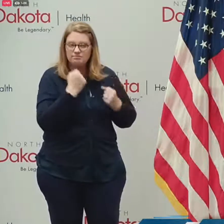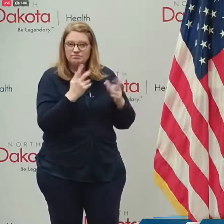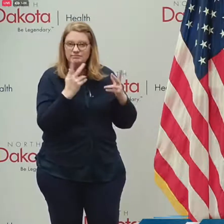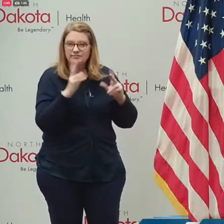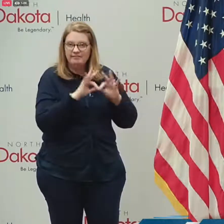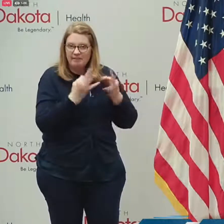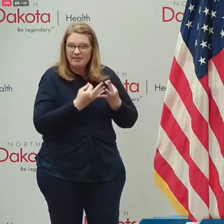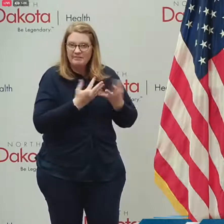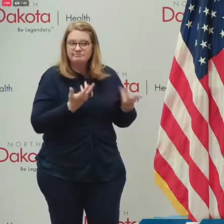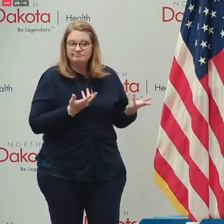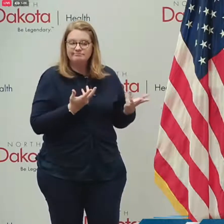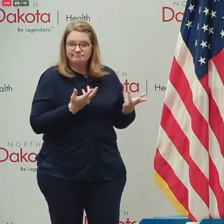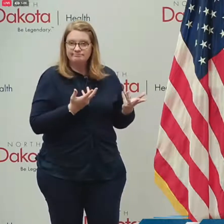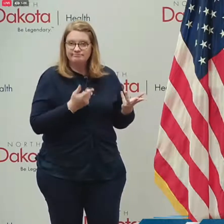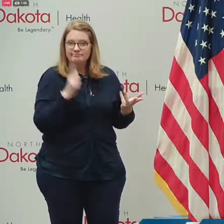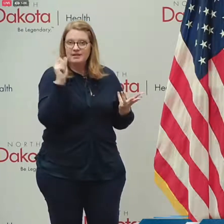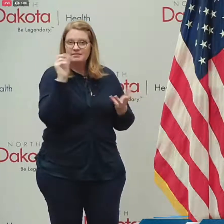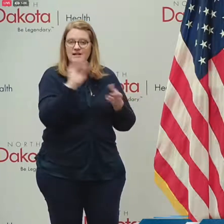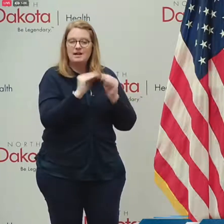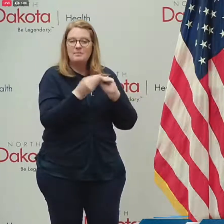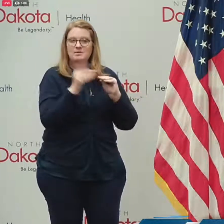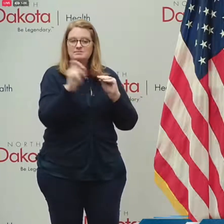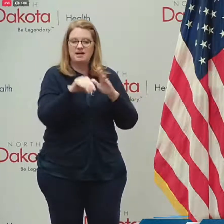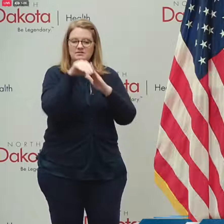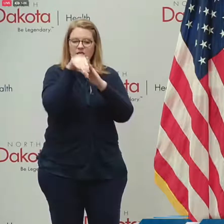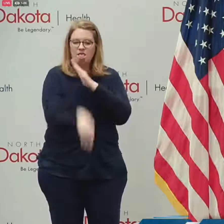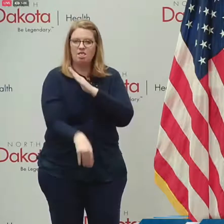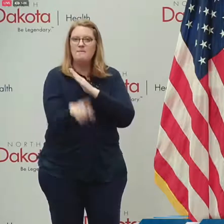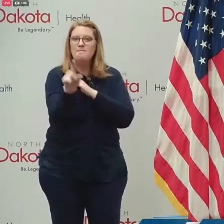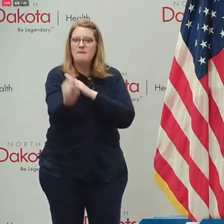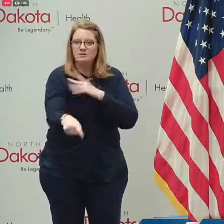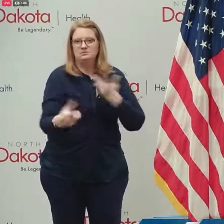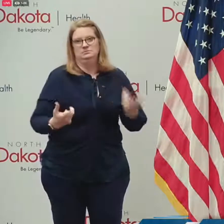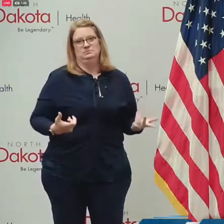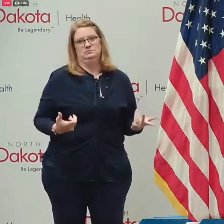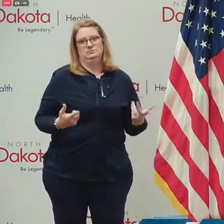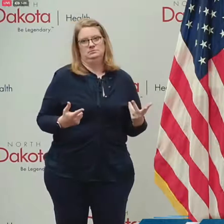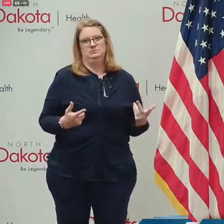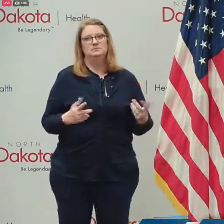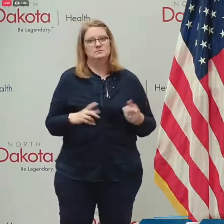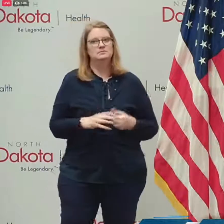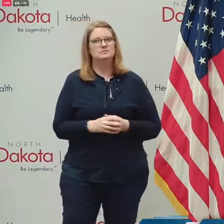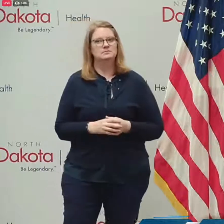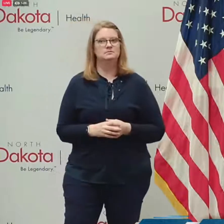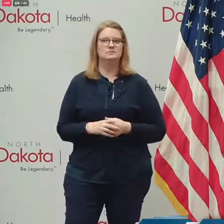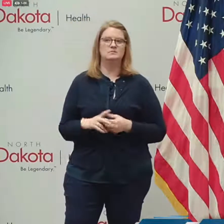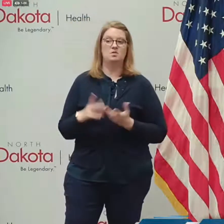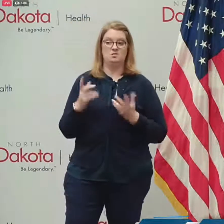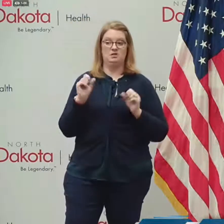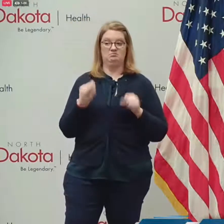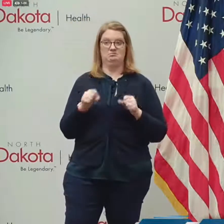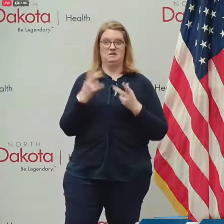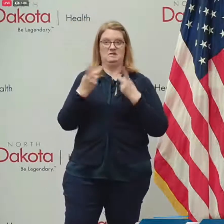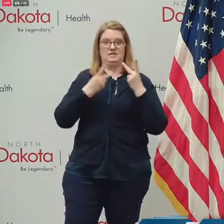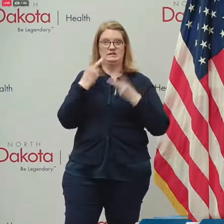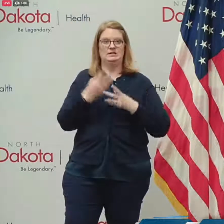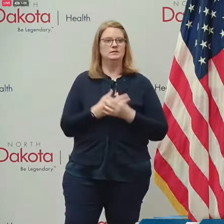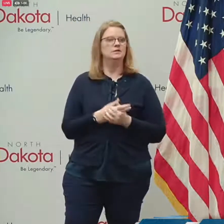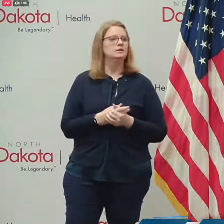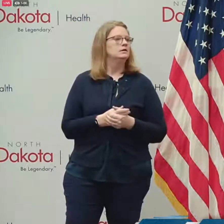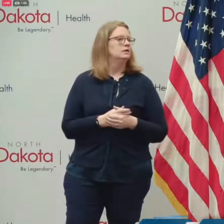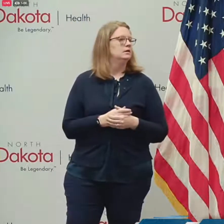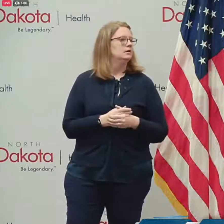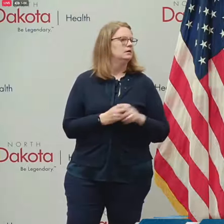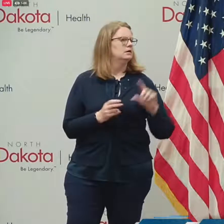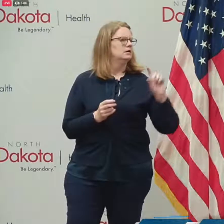to come down so that we would be, a visitation from the federal level would be allowed under their rules. Okay, I think I had